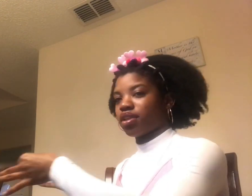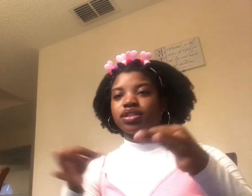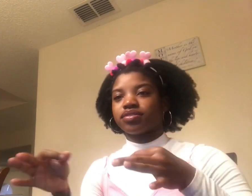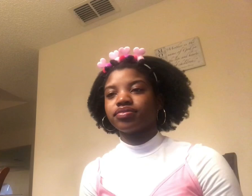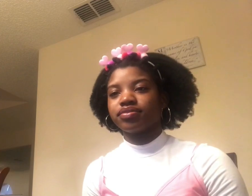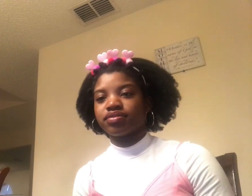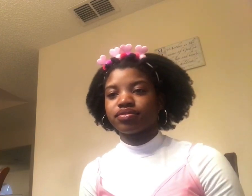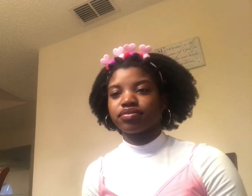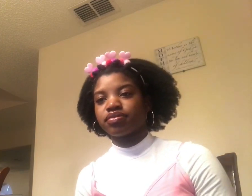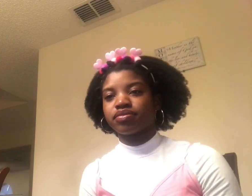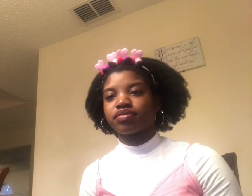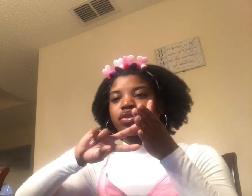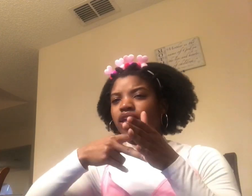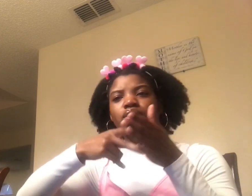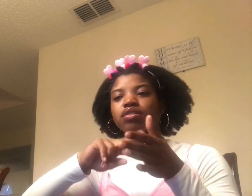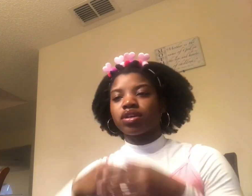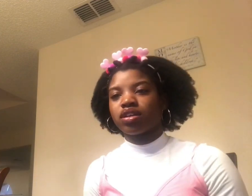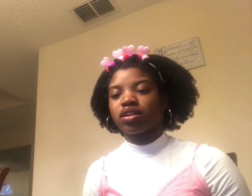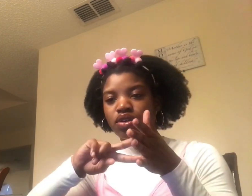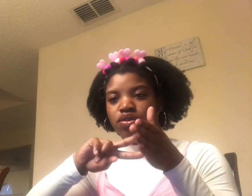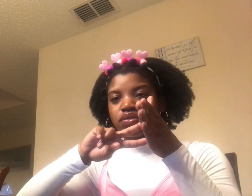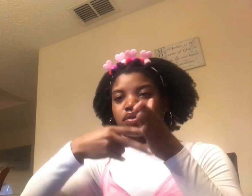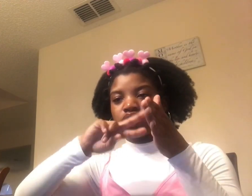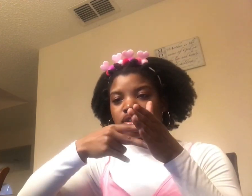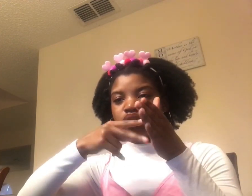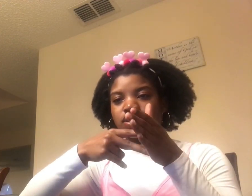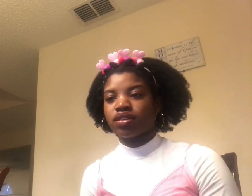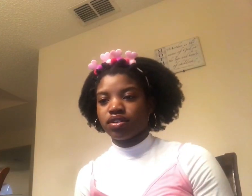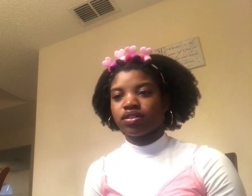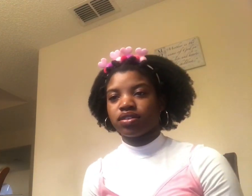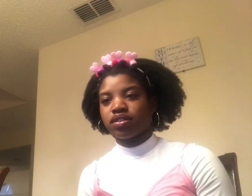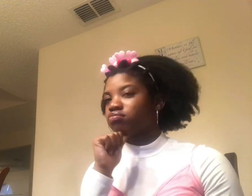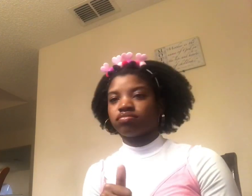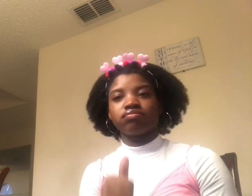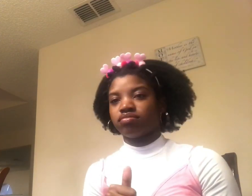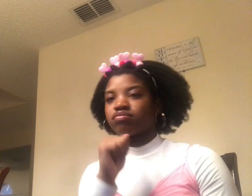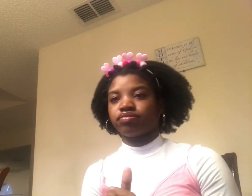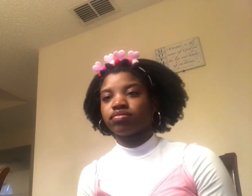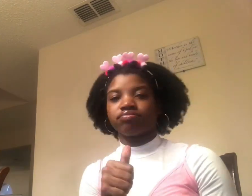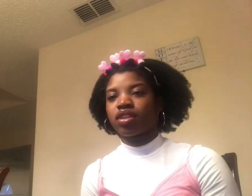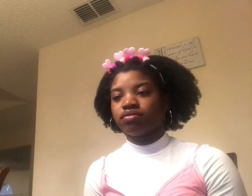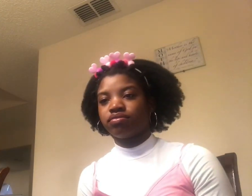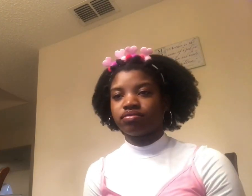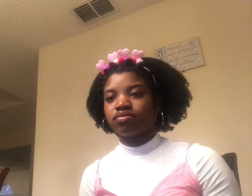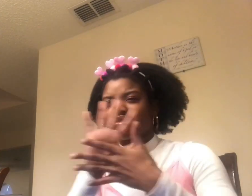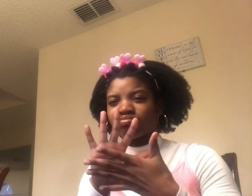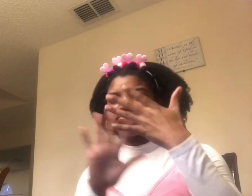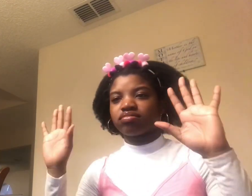going to make just one large video and it's going to be part of a montage then I realized the series will be better for learners like myself anyway here are the